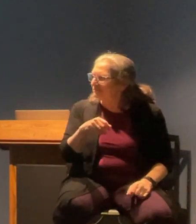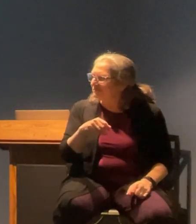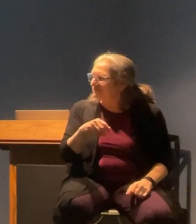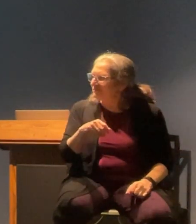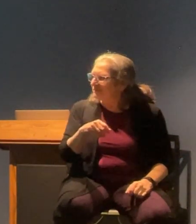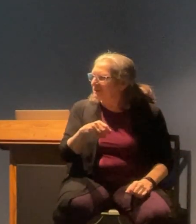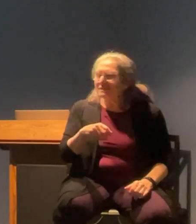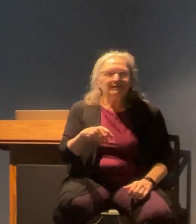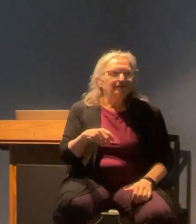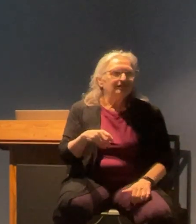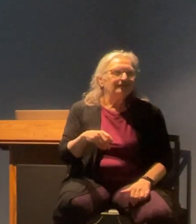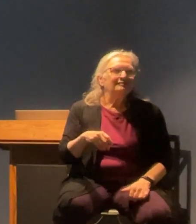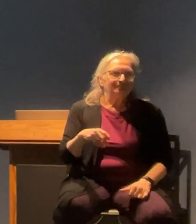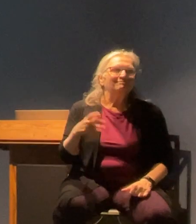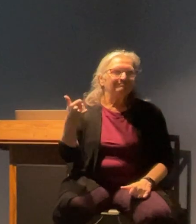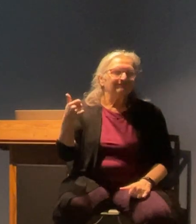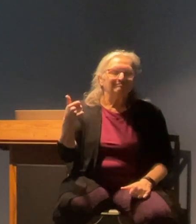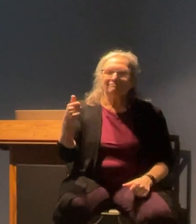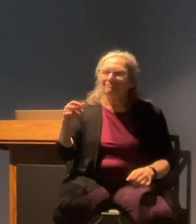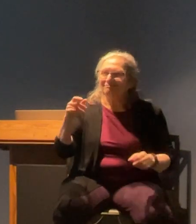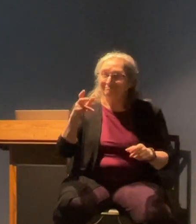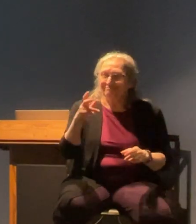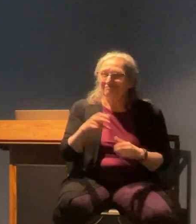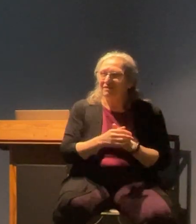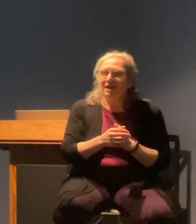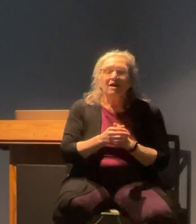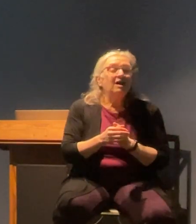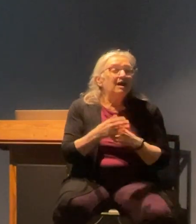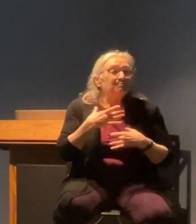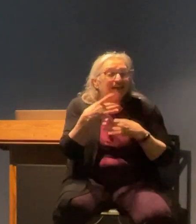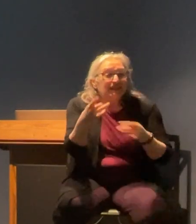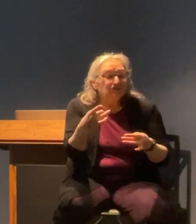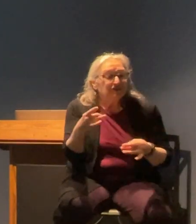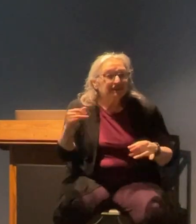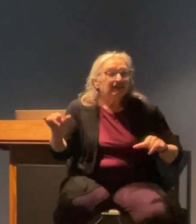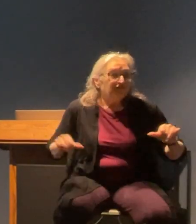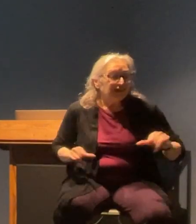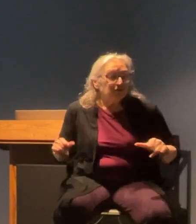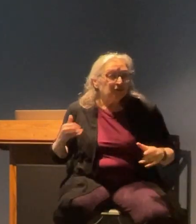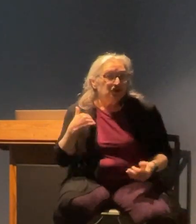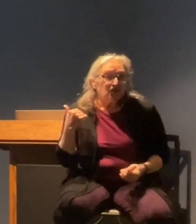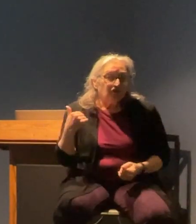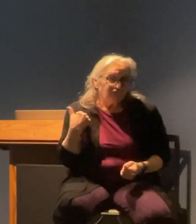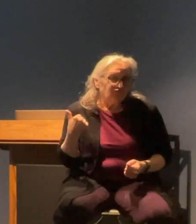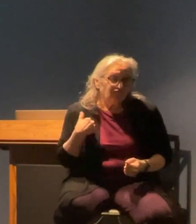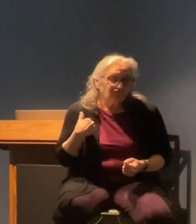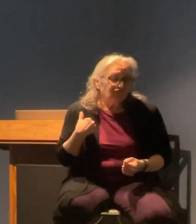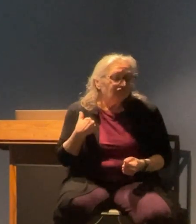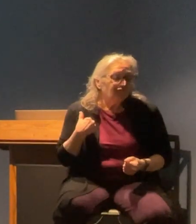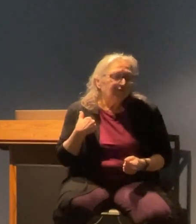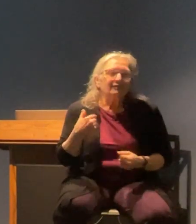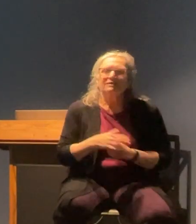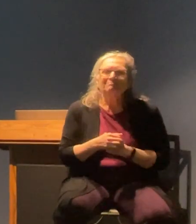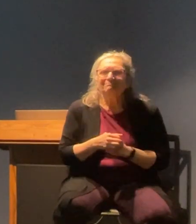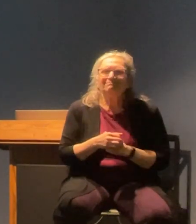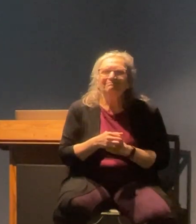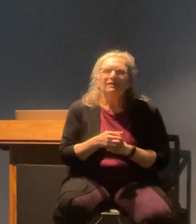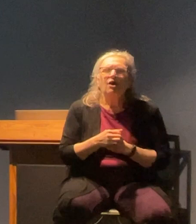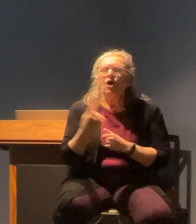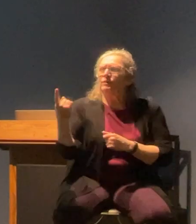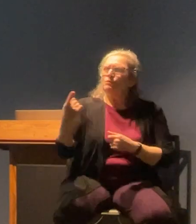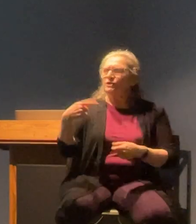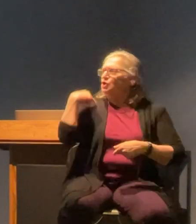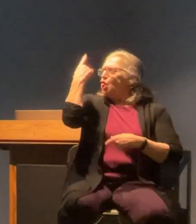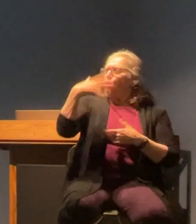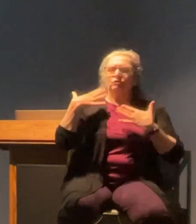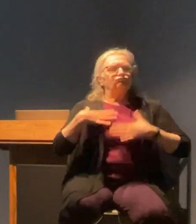I'm sorry. Can you hear me? Yeah. So my interest in fashion as a youth has just been always wanting to be presentable and